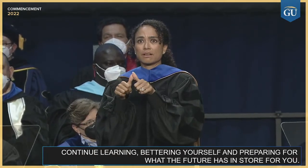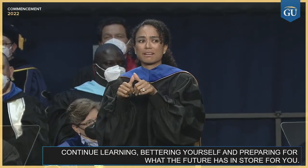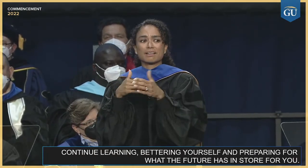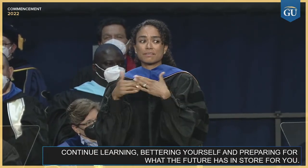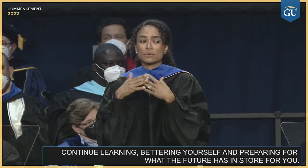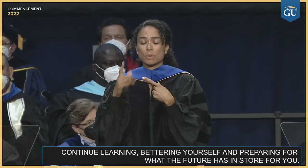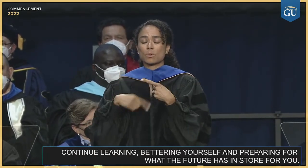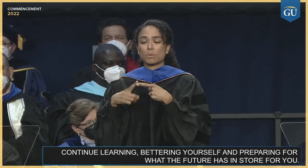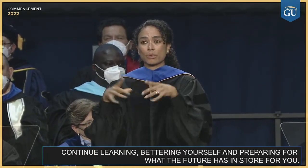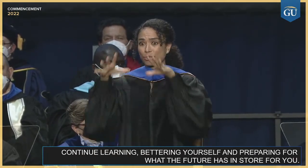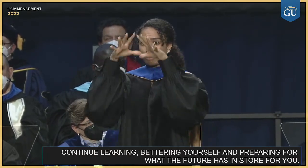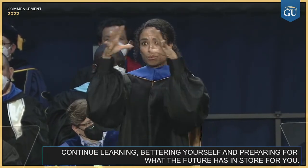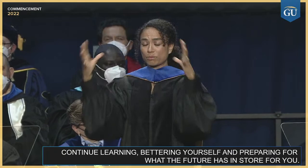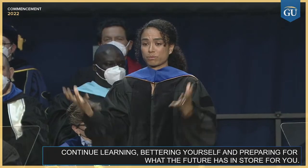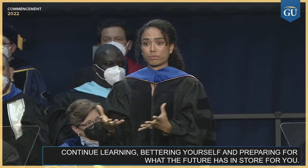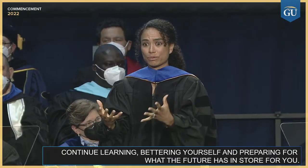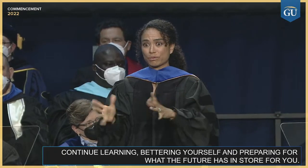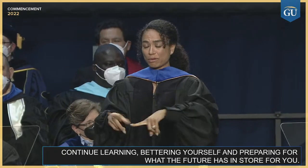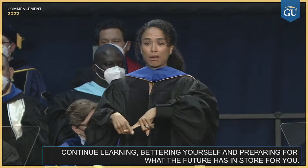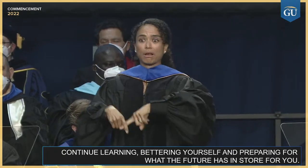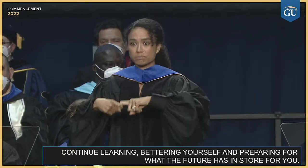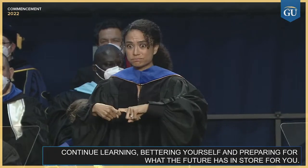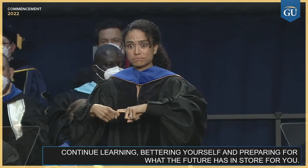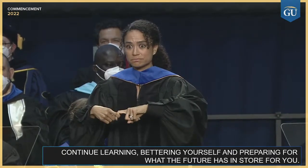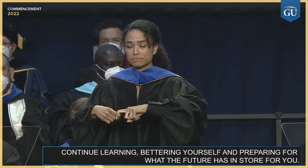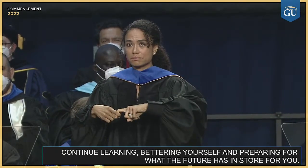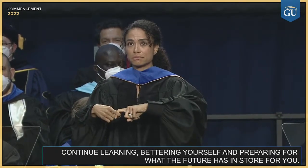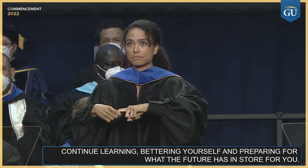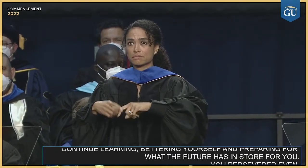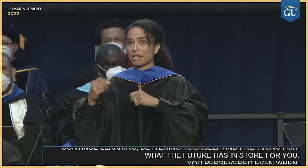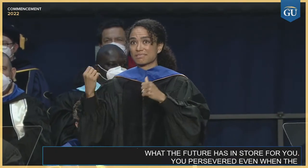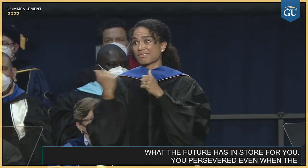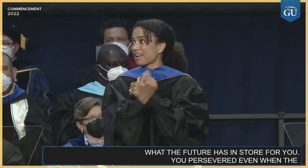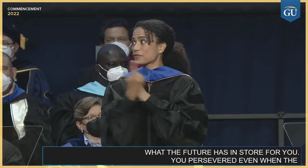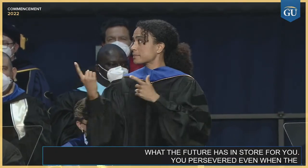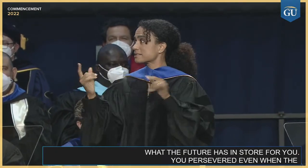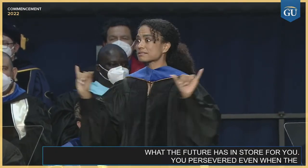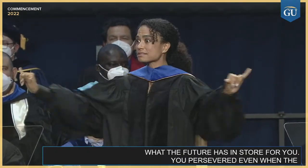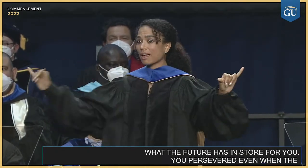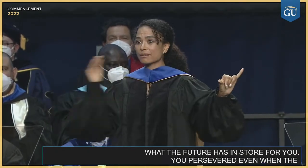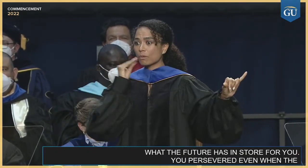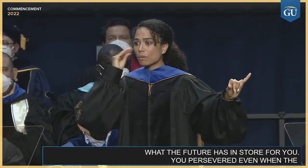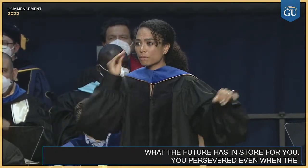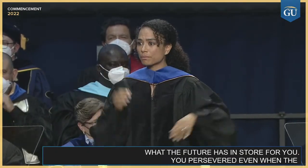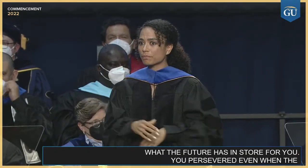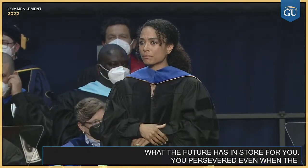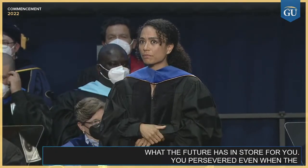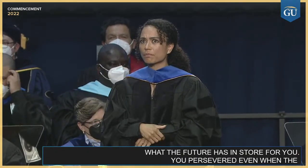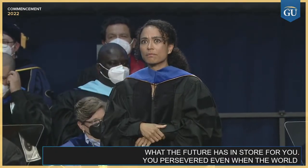You persevered even when the world came to a stop and stayed home.